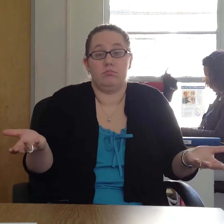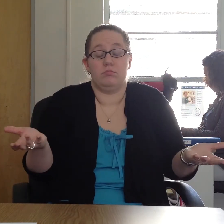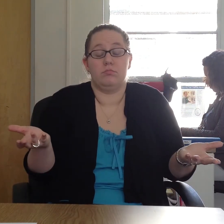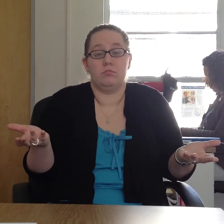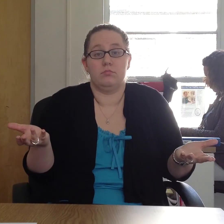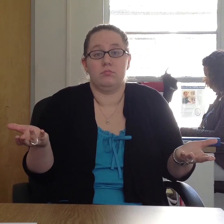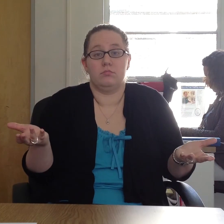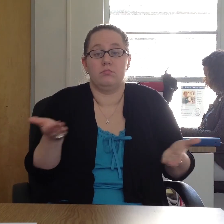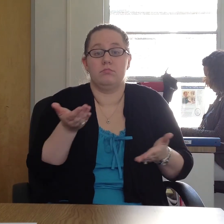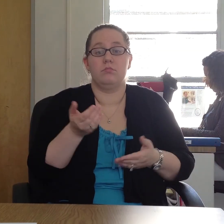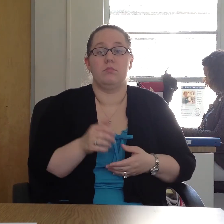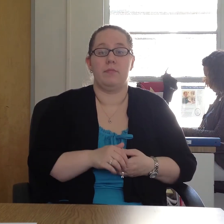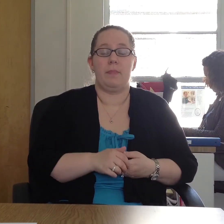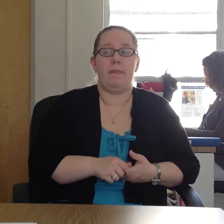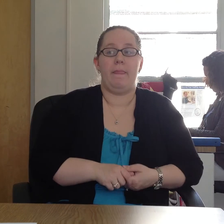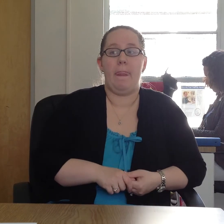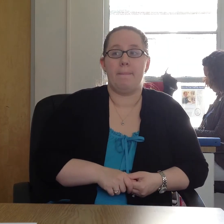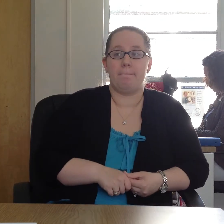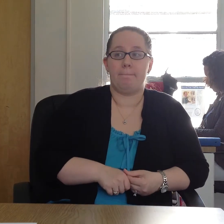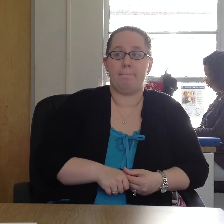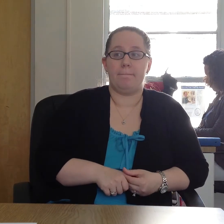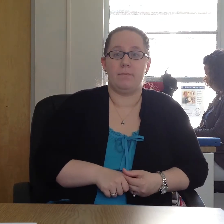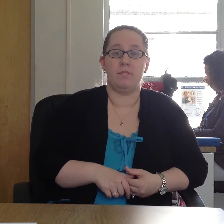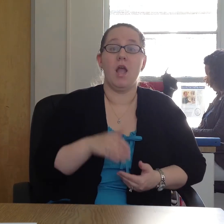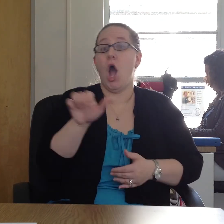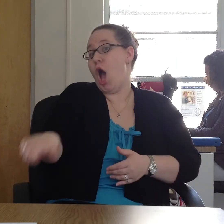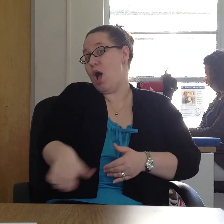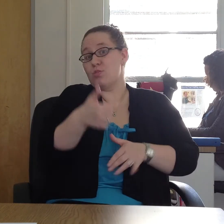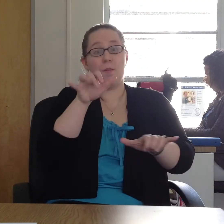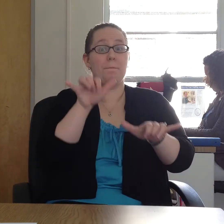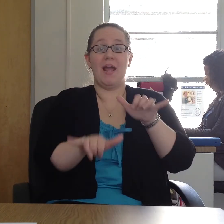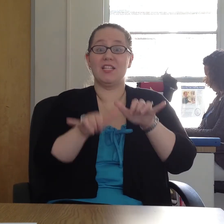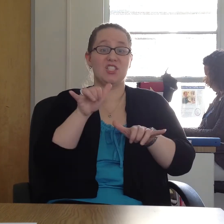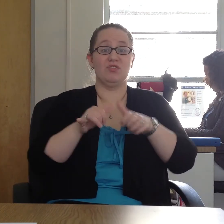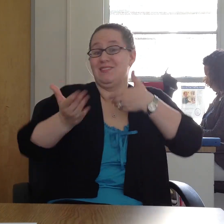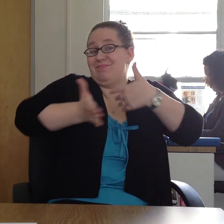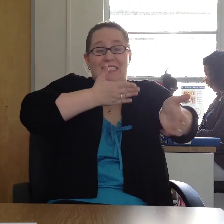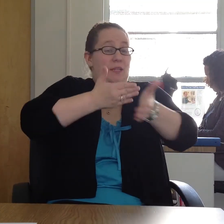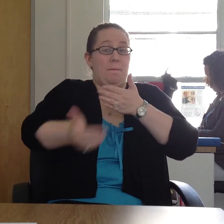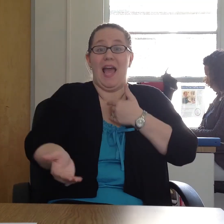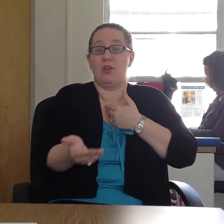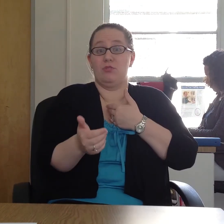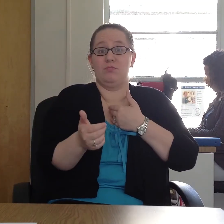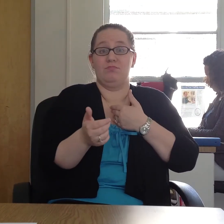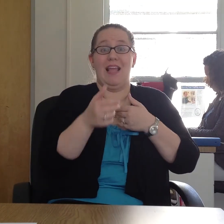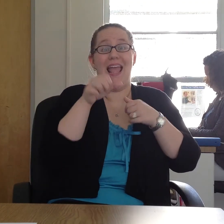Still others will thrive whether oxygen is present or not. These are called